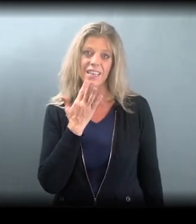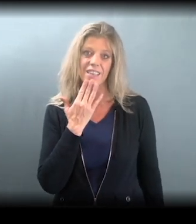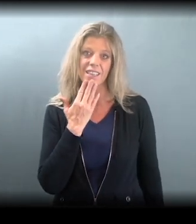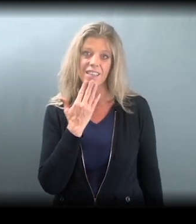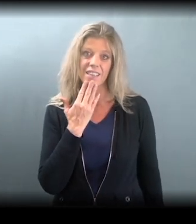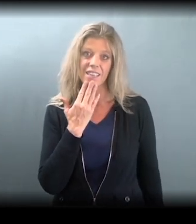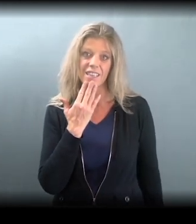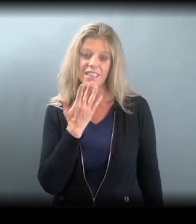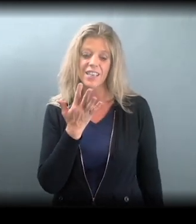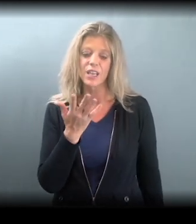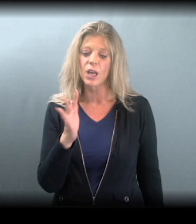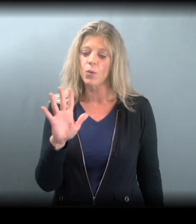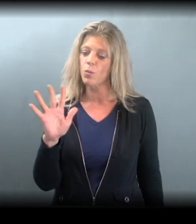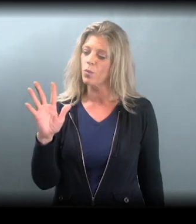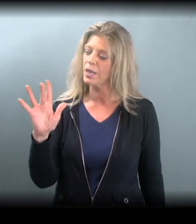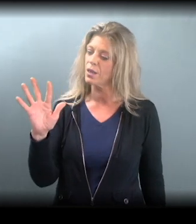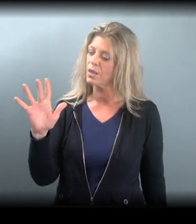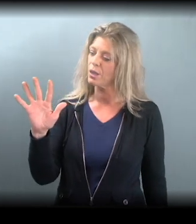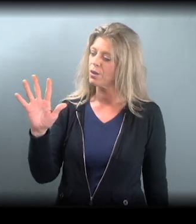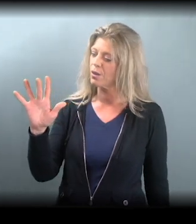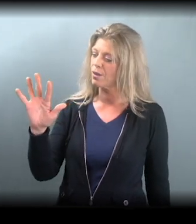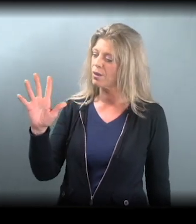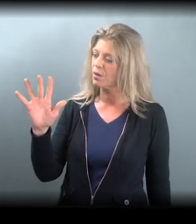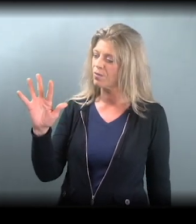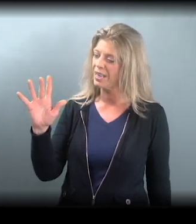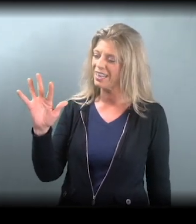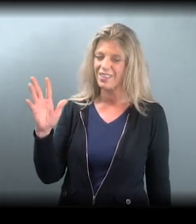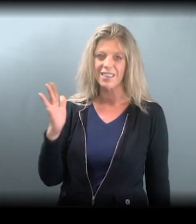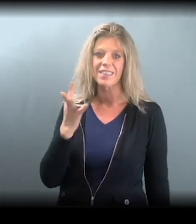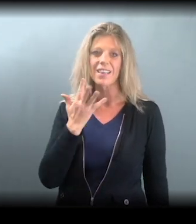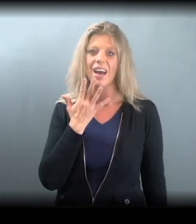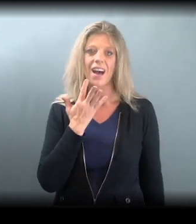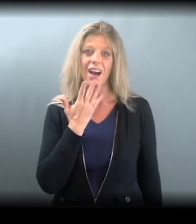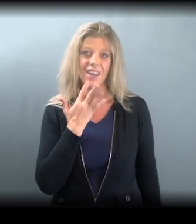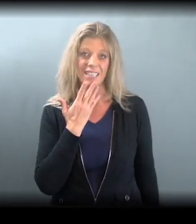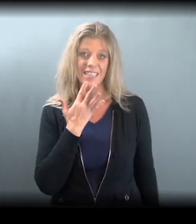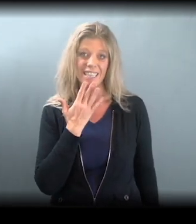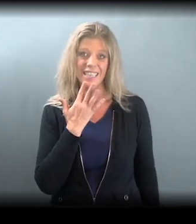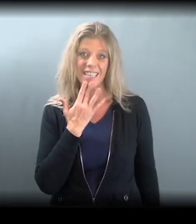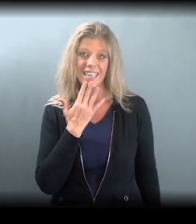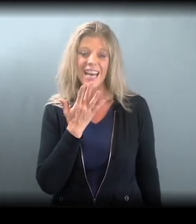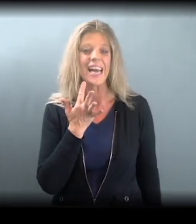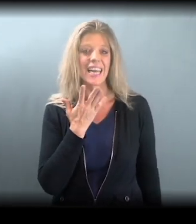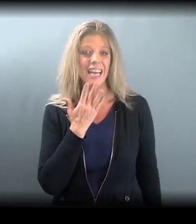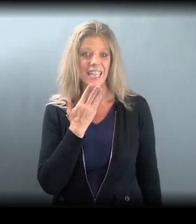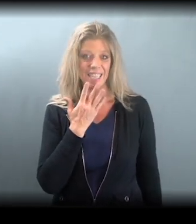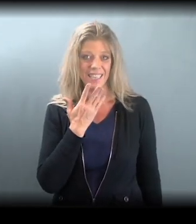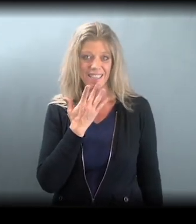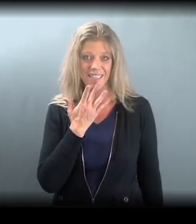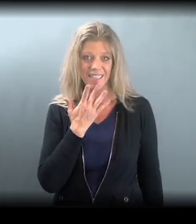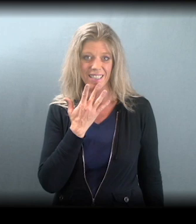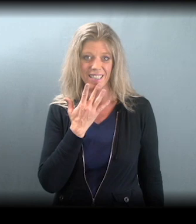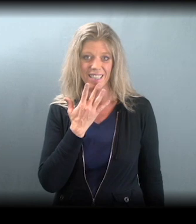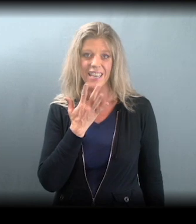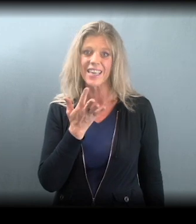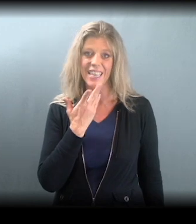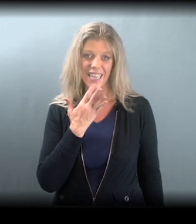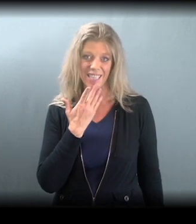color. Wiggle your fingers on your chin. Color, color,